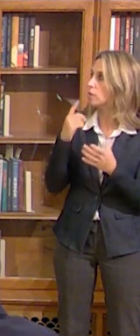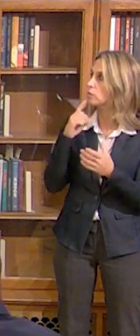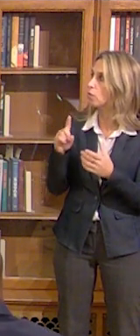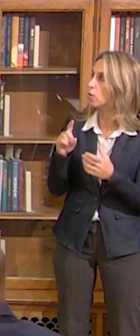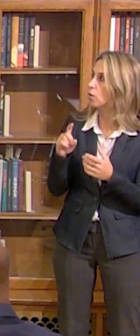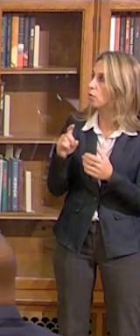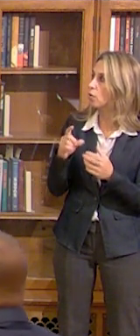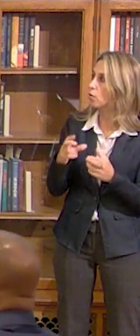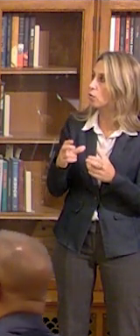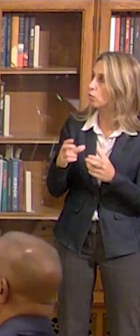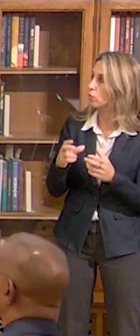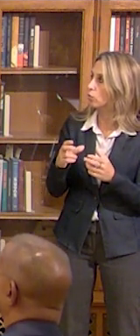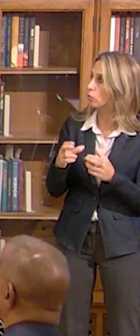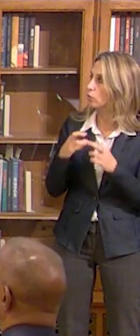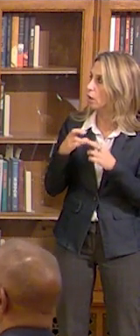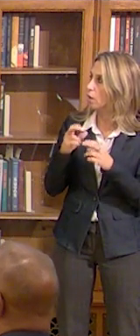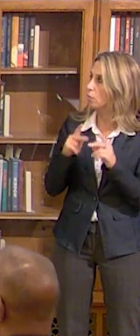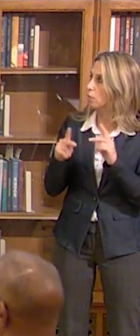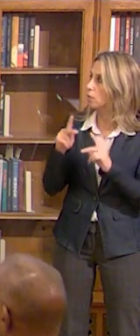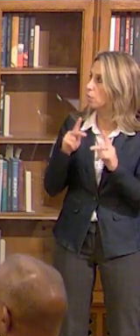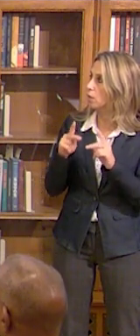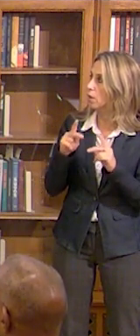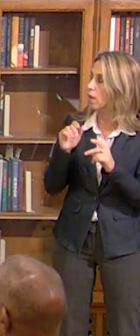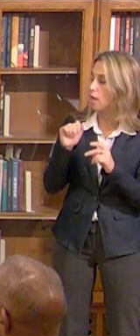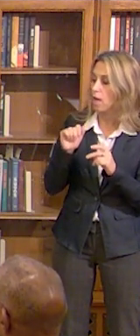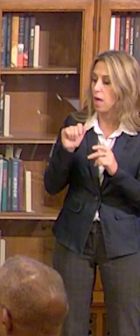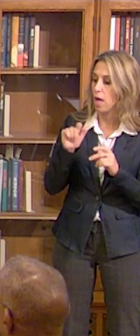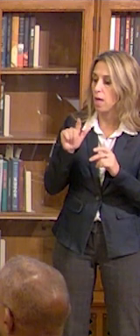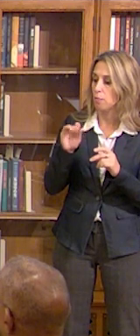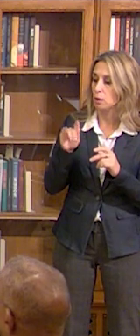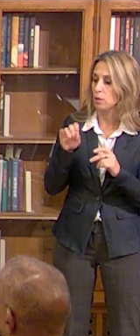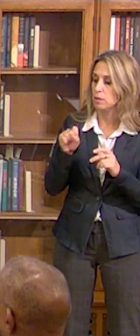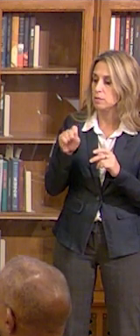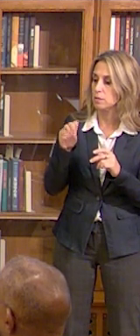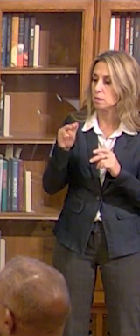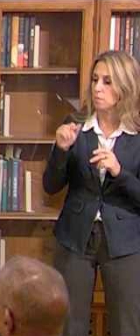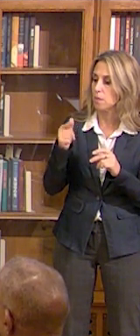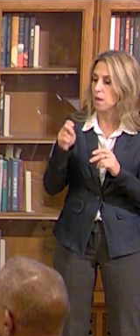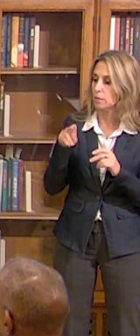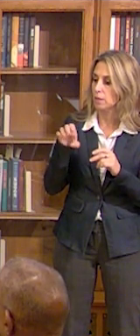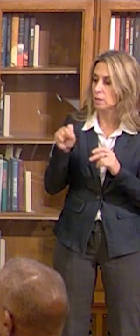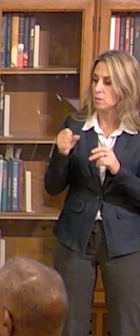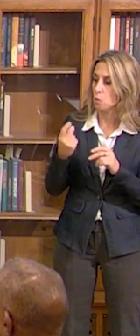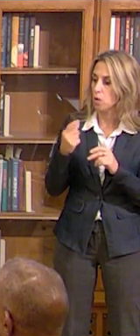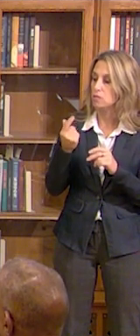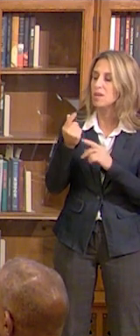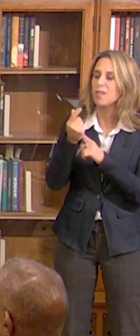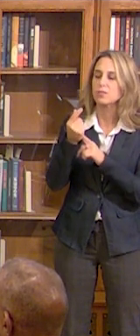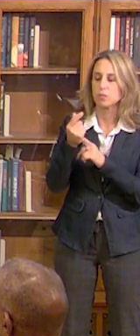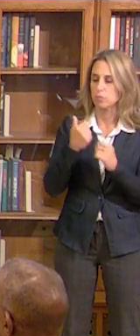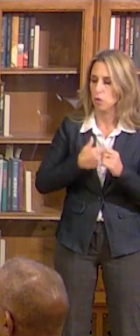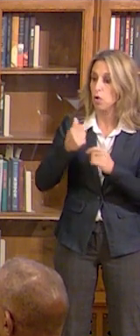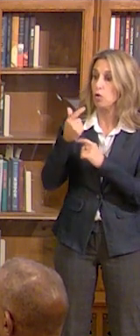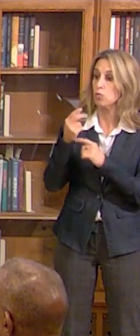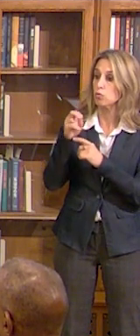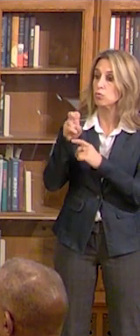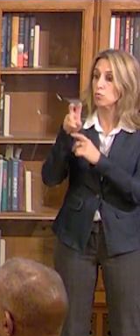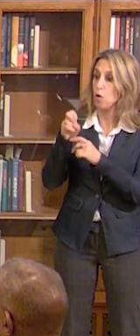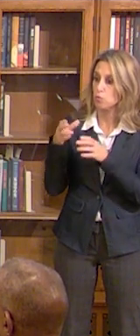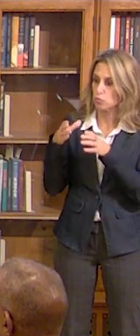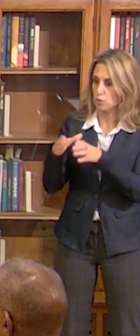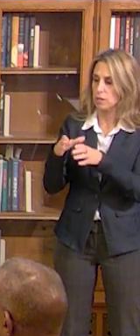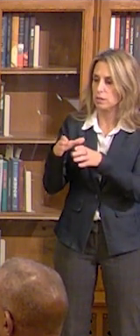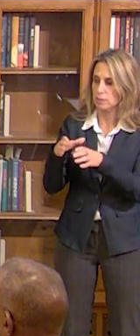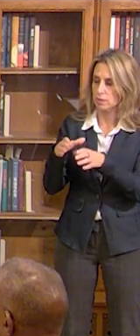for retired people um at Alberta's Magnus and one of them is bro Street cemetery and I used to do this with my students